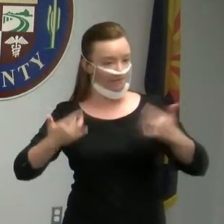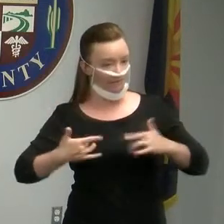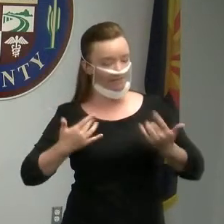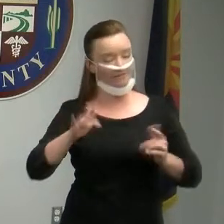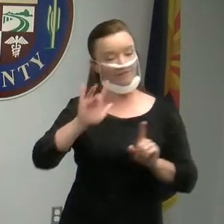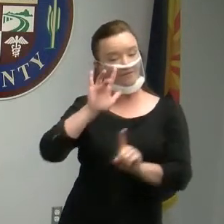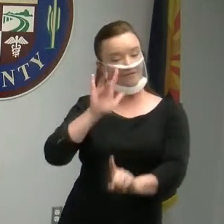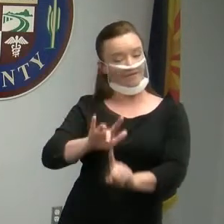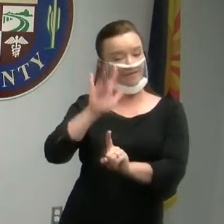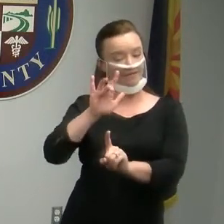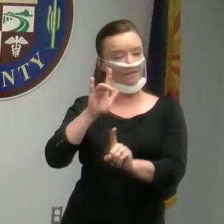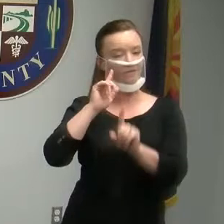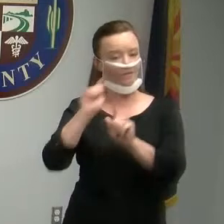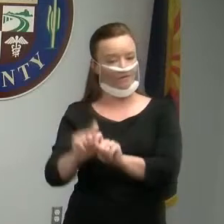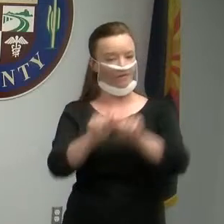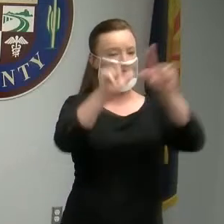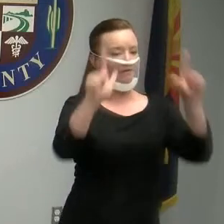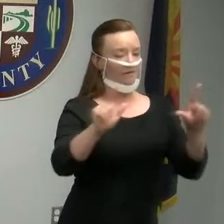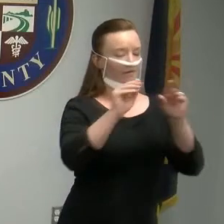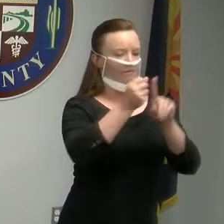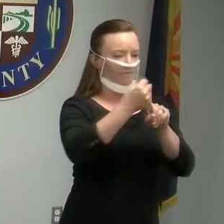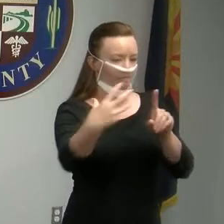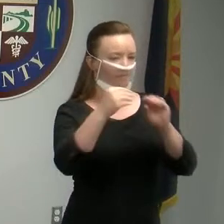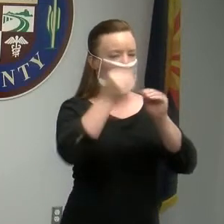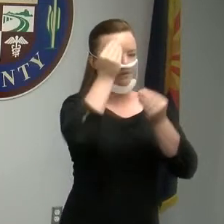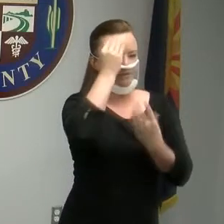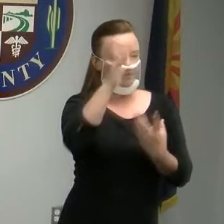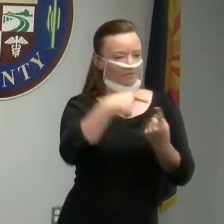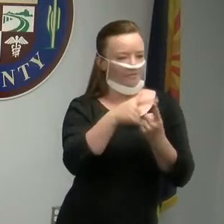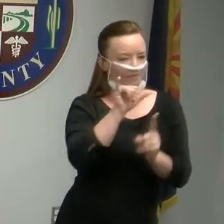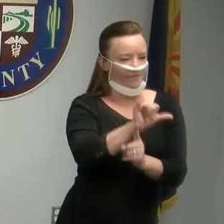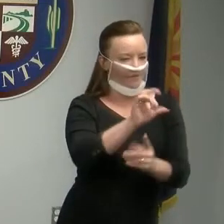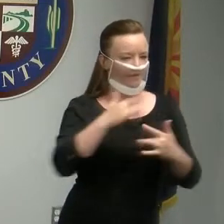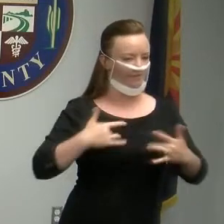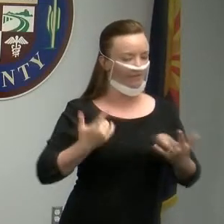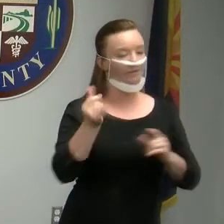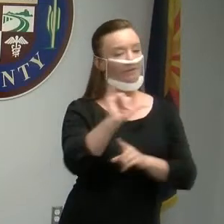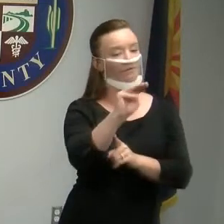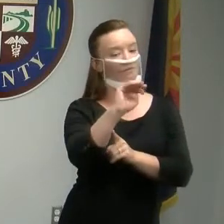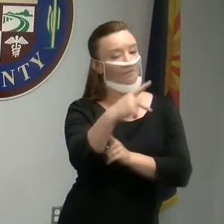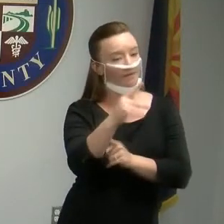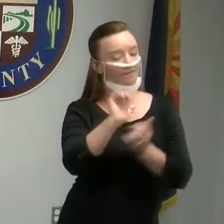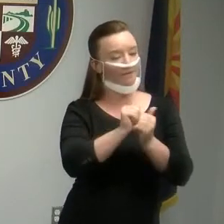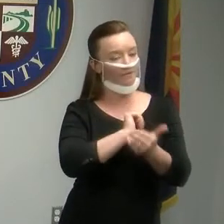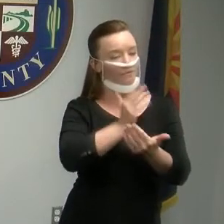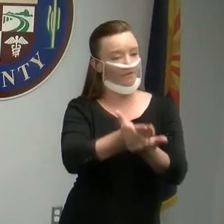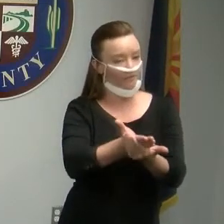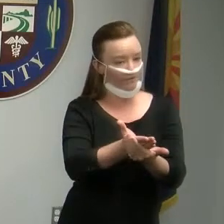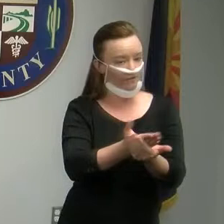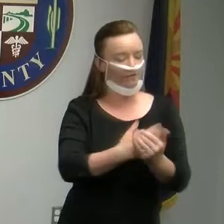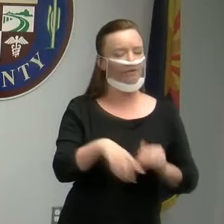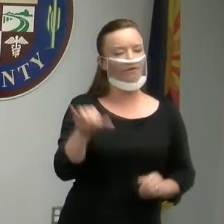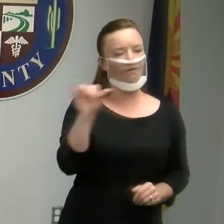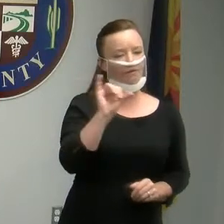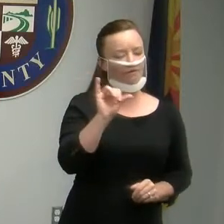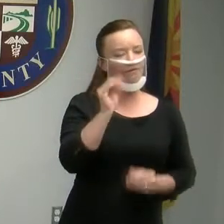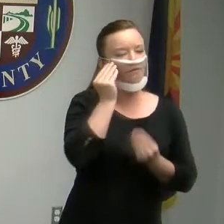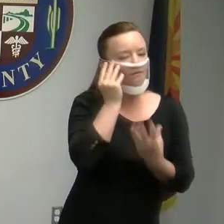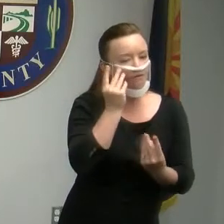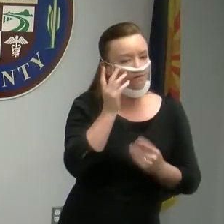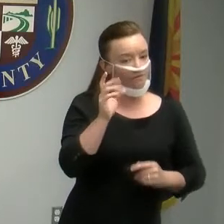you into a window that will show you more information, as well as a map of how to get there and information on whether or not you need